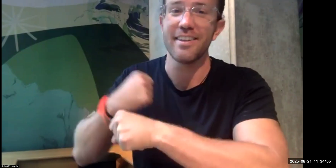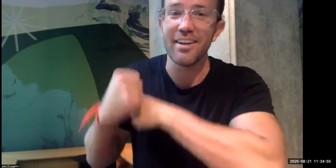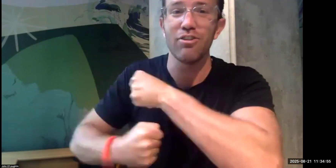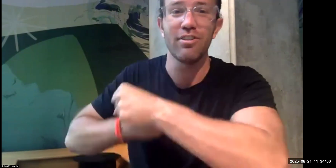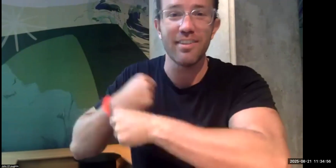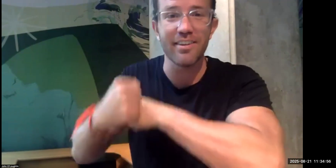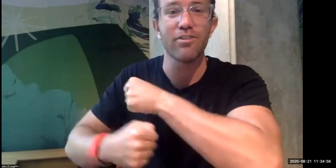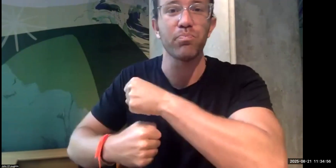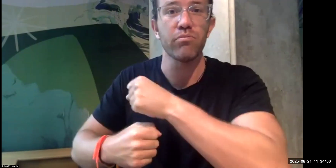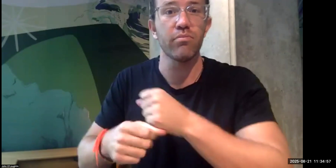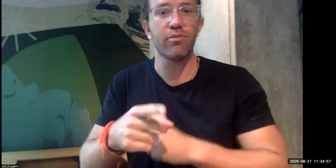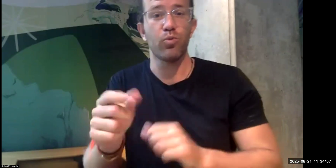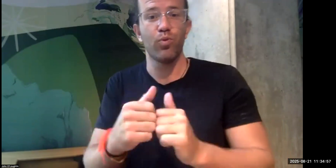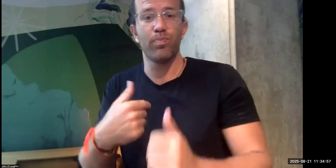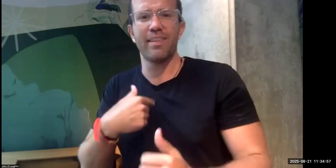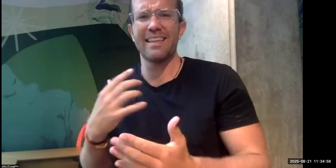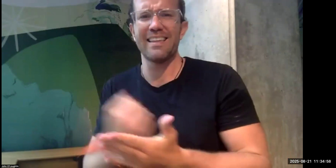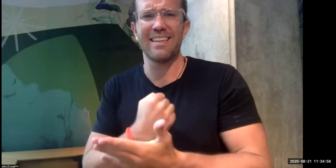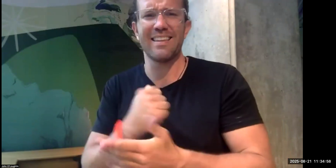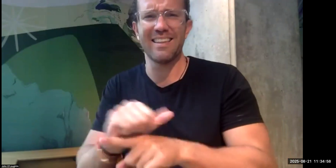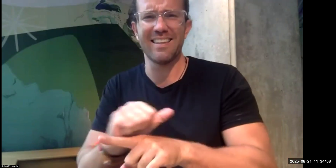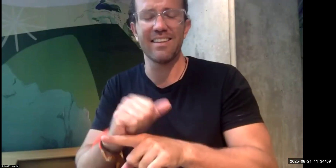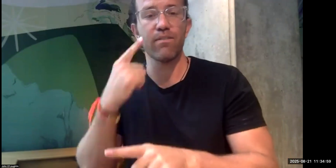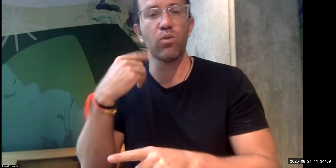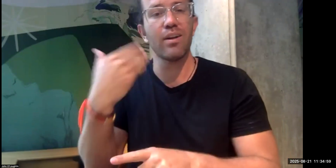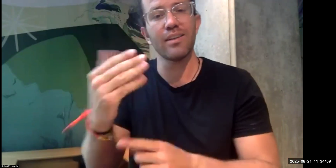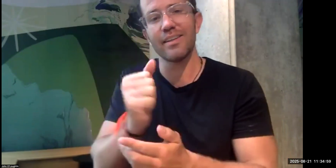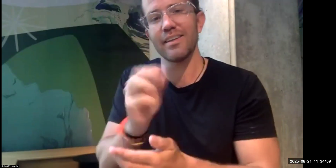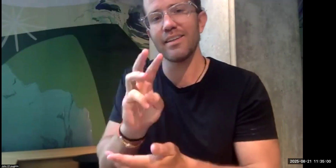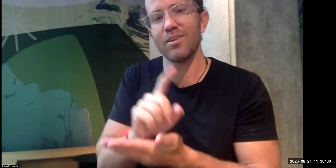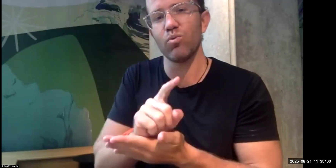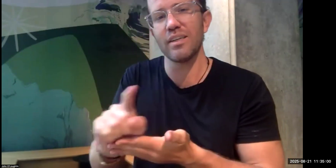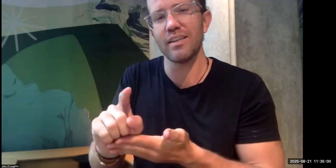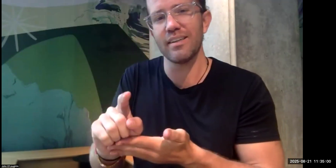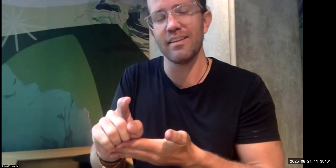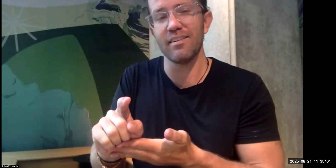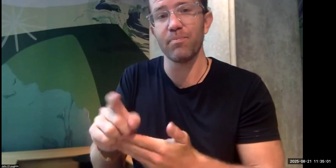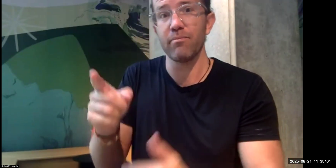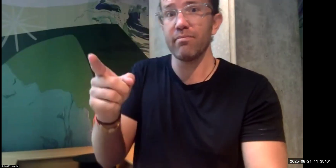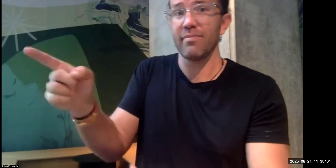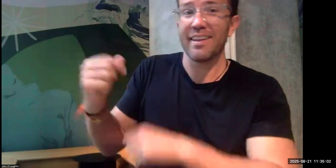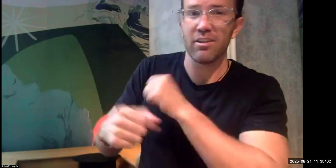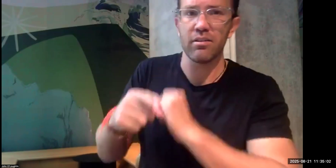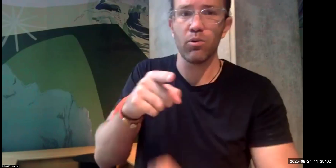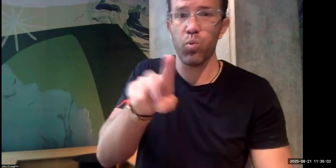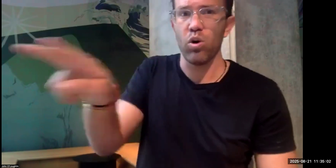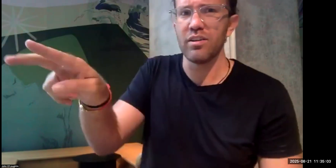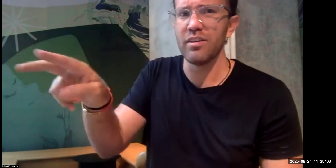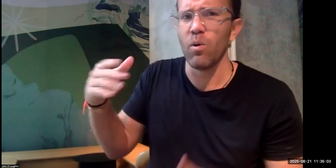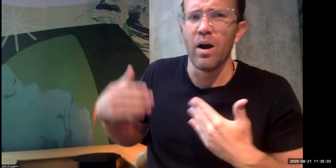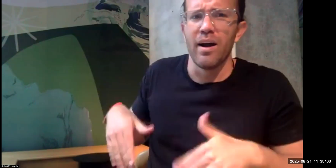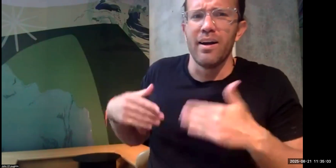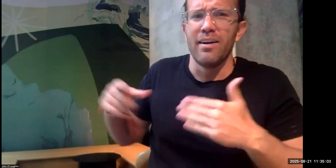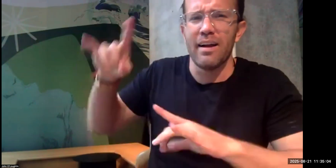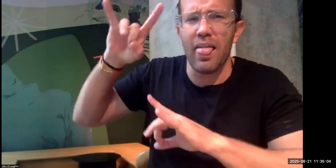again for years and years and years. And so with me, you can take that practice for the next 16